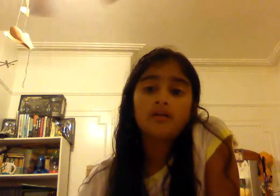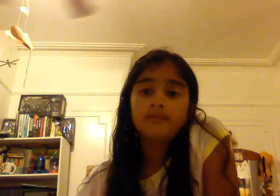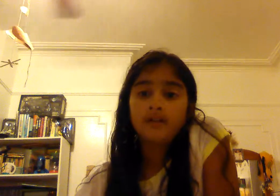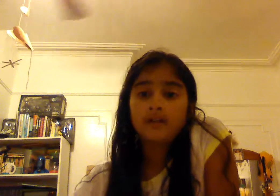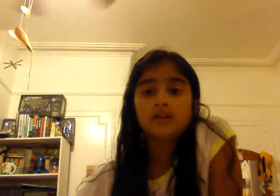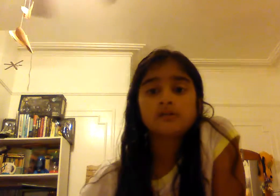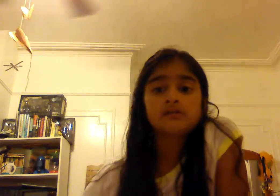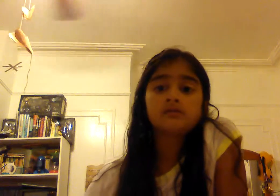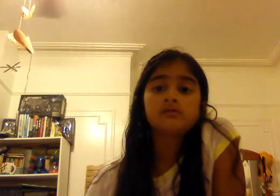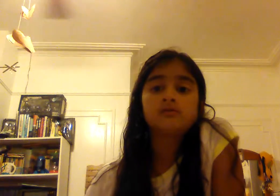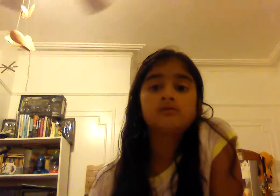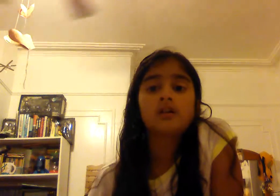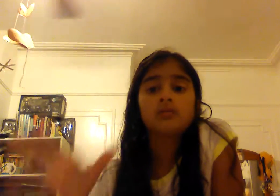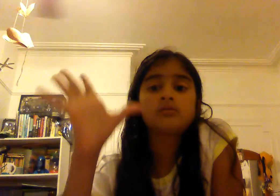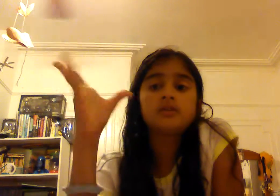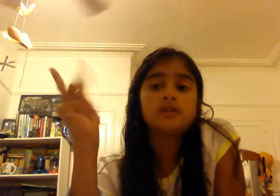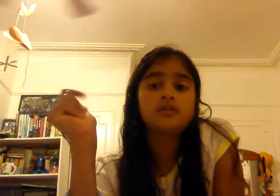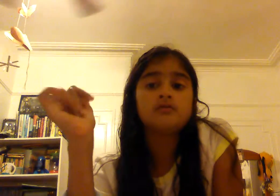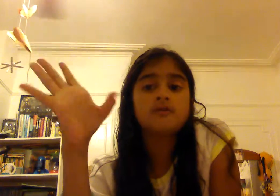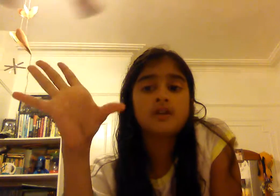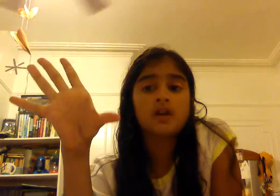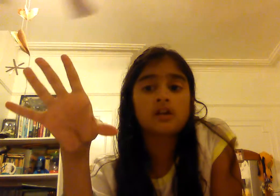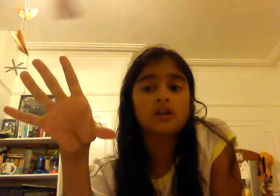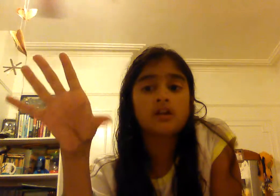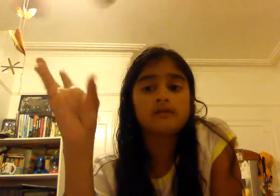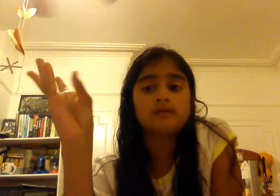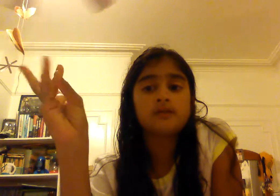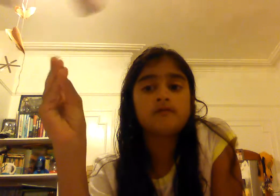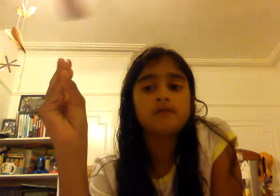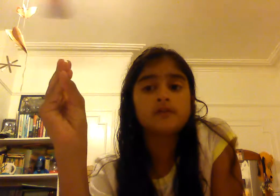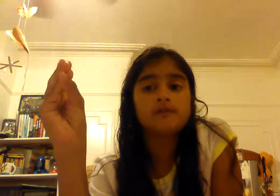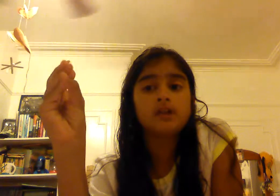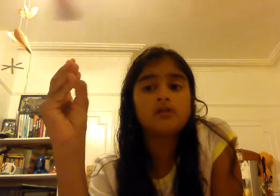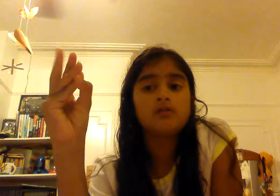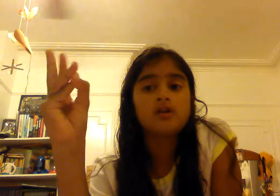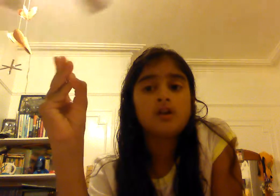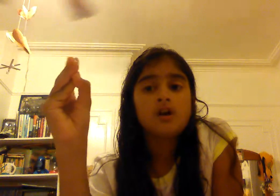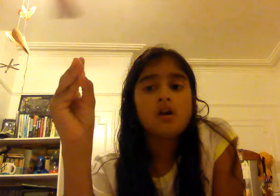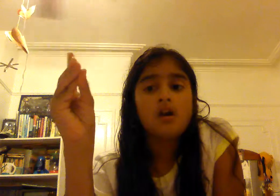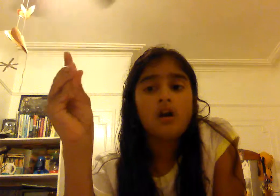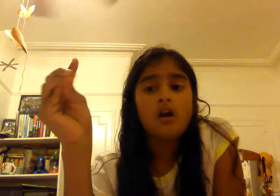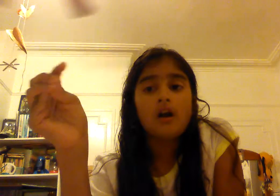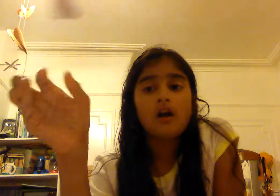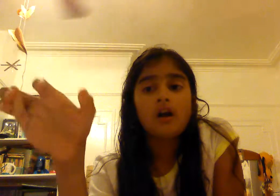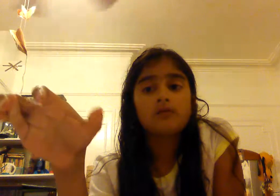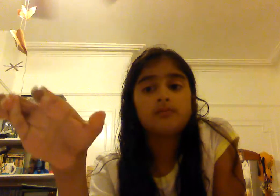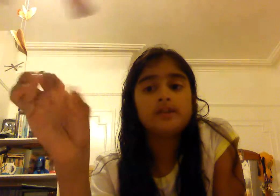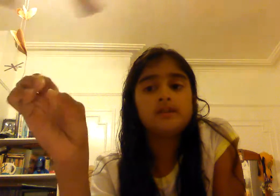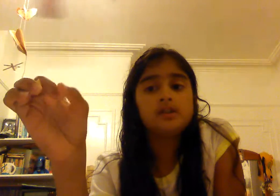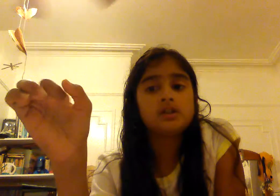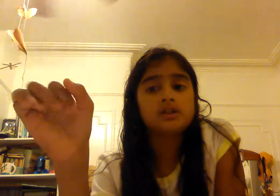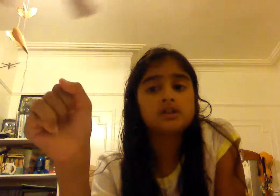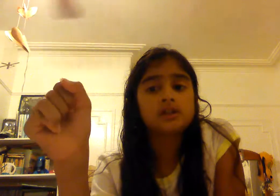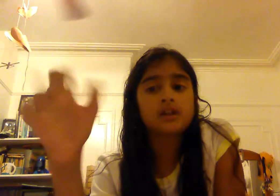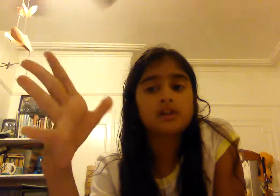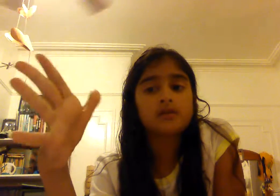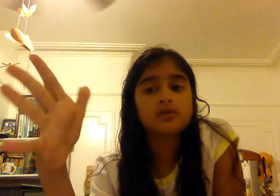um, and so, I will teach you sign language, this is the first video, I will be teaching you sign language,